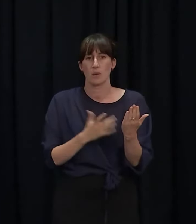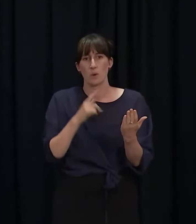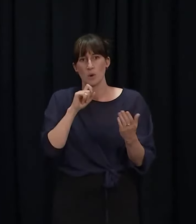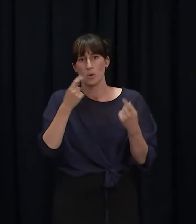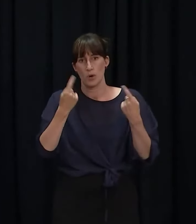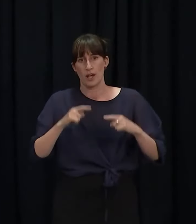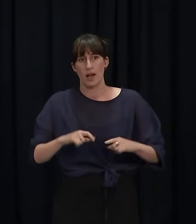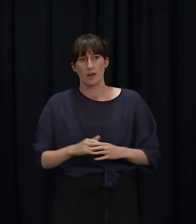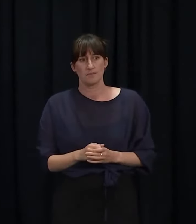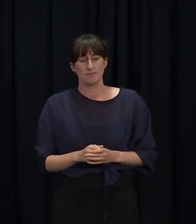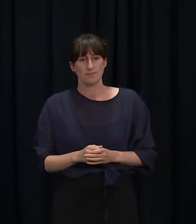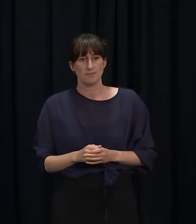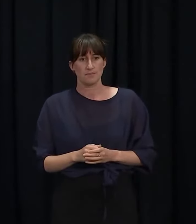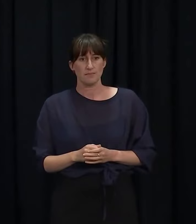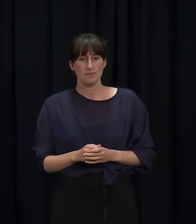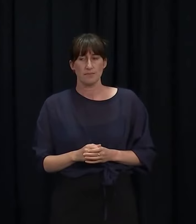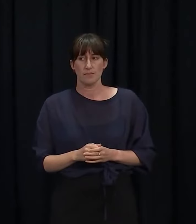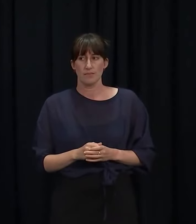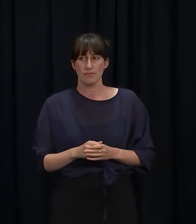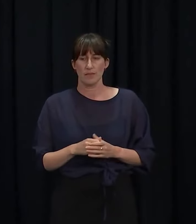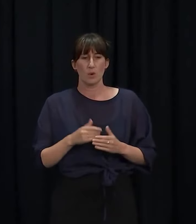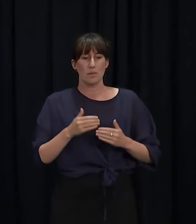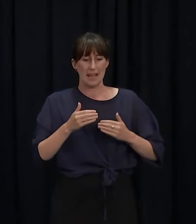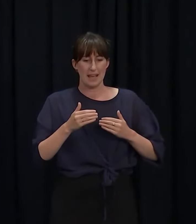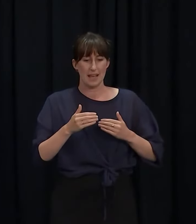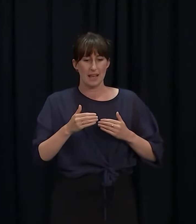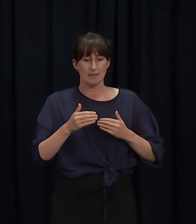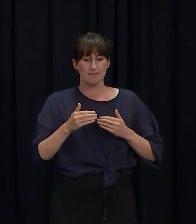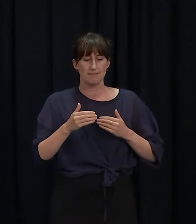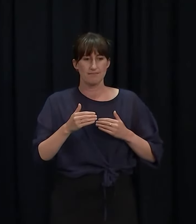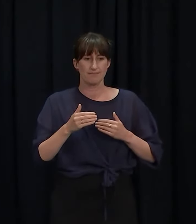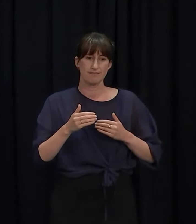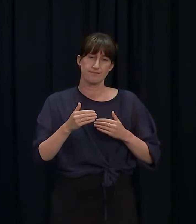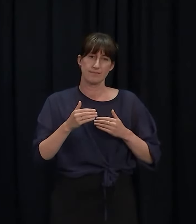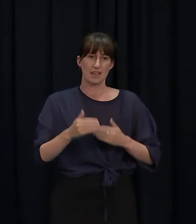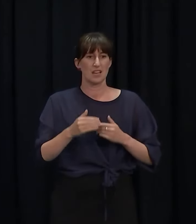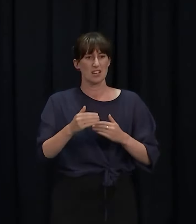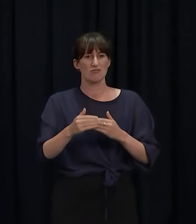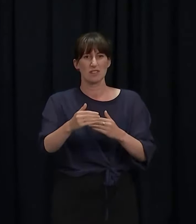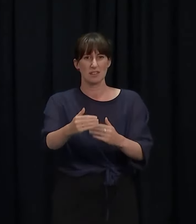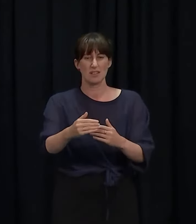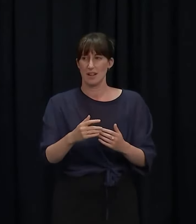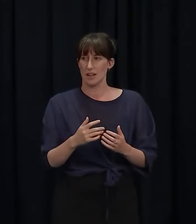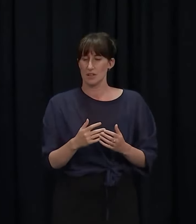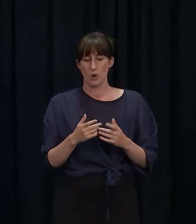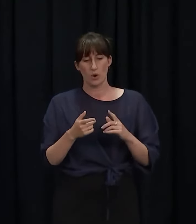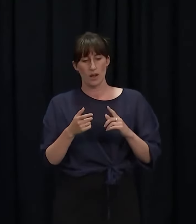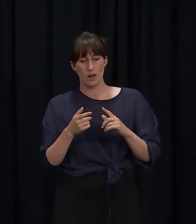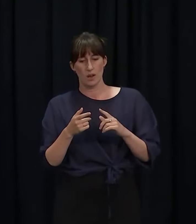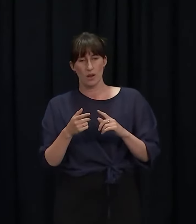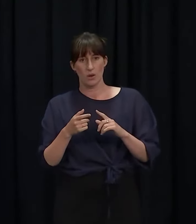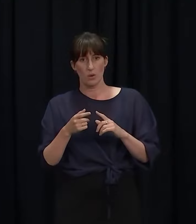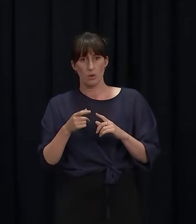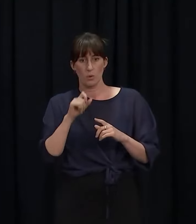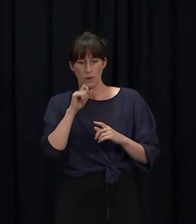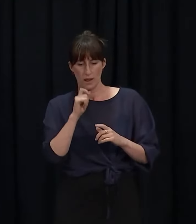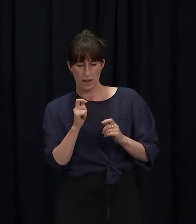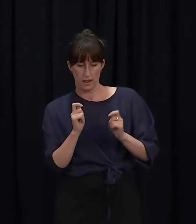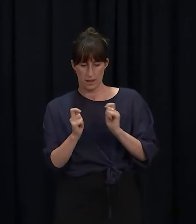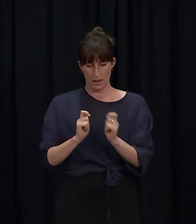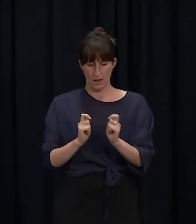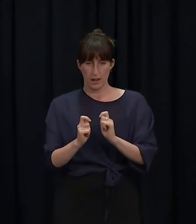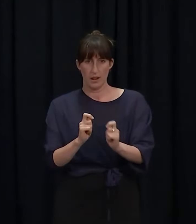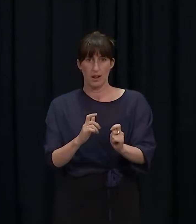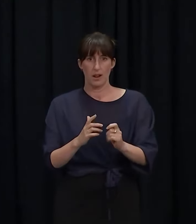be iterative, Bernard, because of course we can go through an exercise and identify based on the experience we've had at every stage, and our alert levels helped